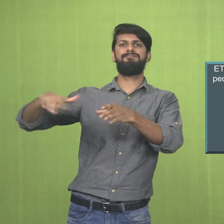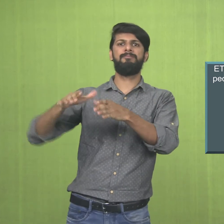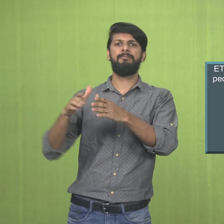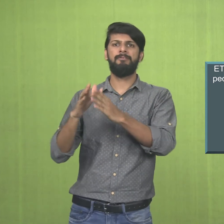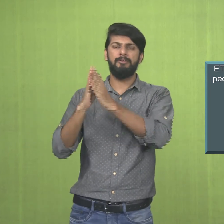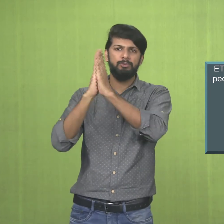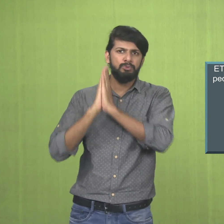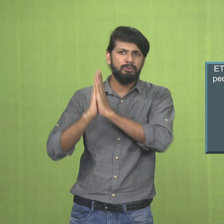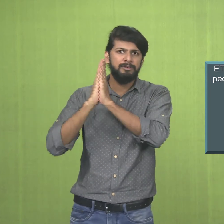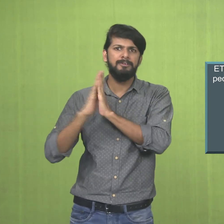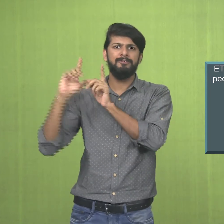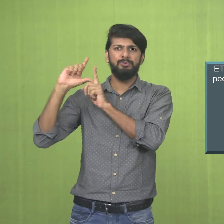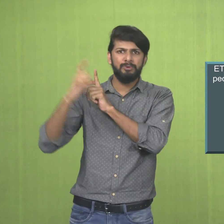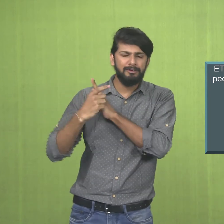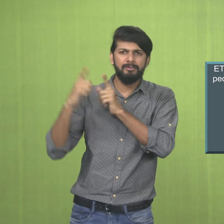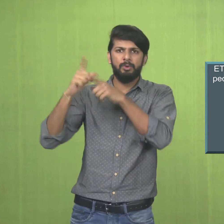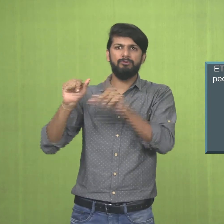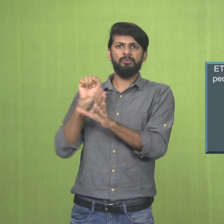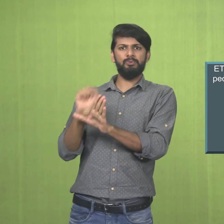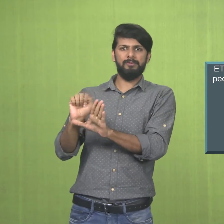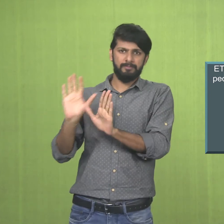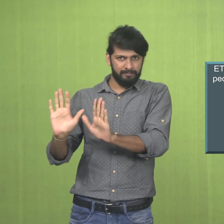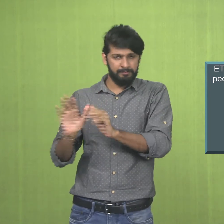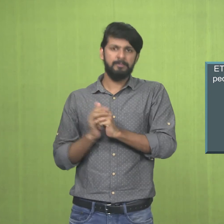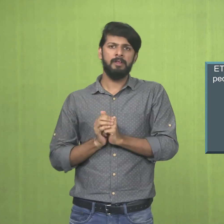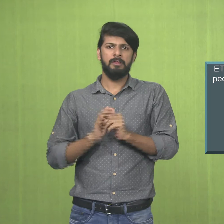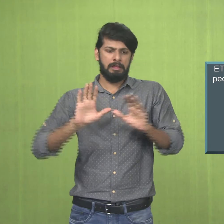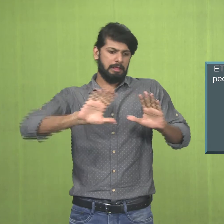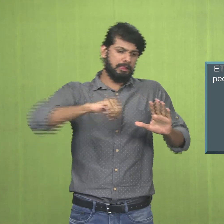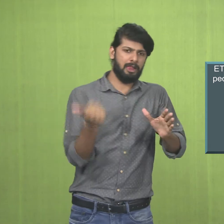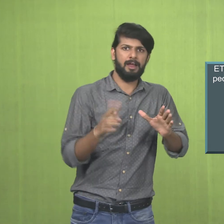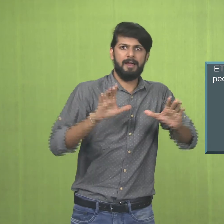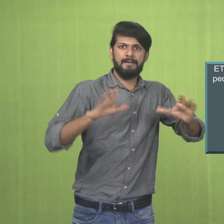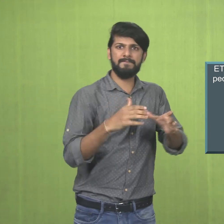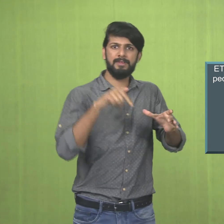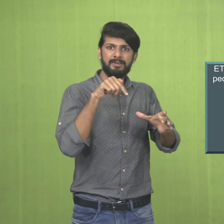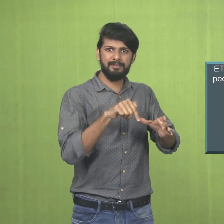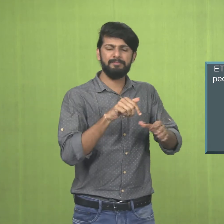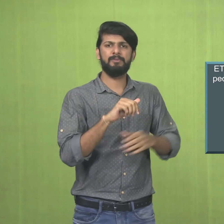Ethnic groups are decided on the basis of the ethnicity, that is, their skin color.